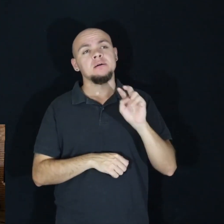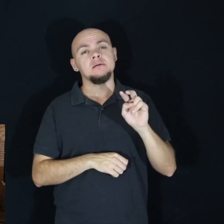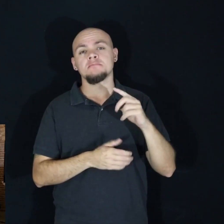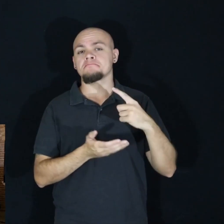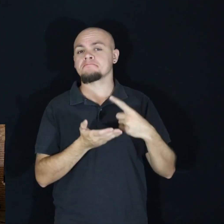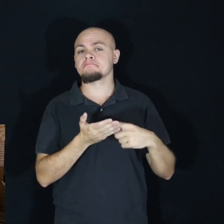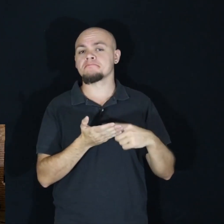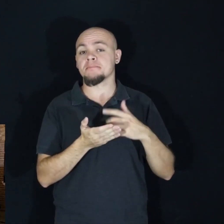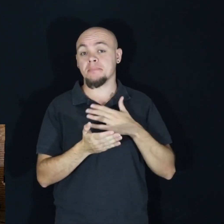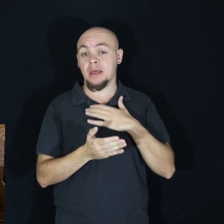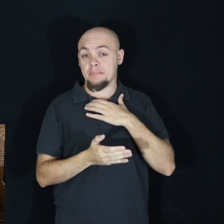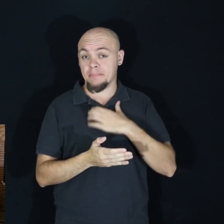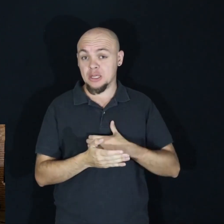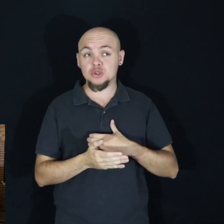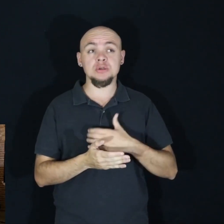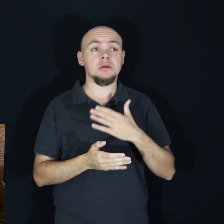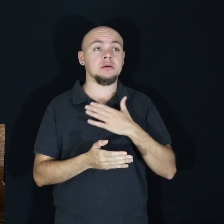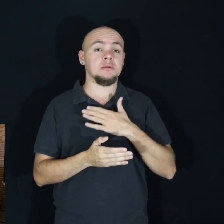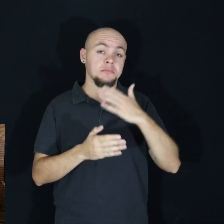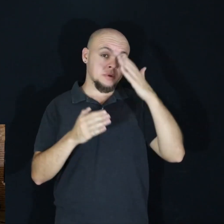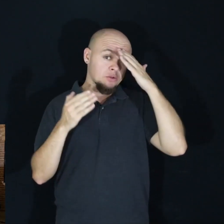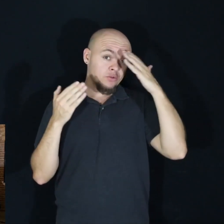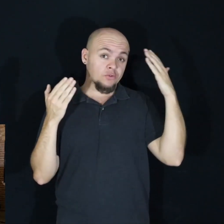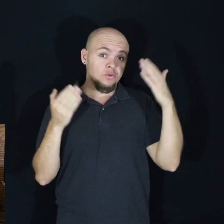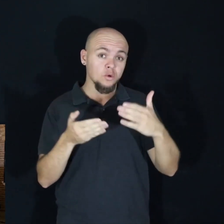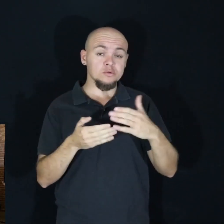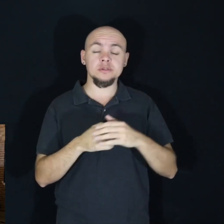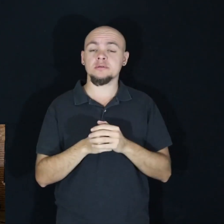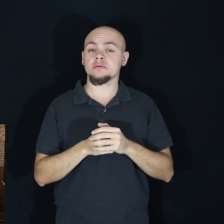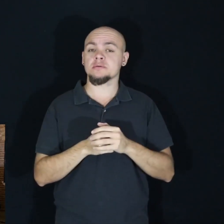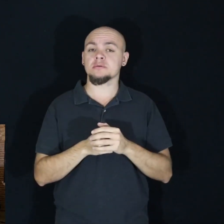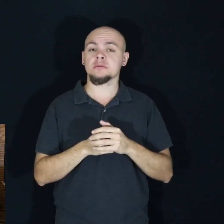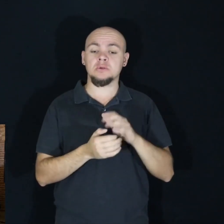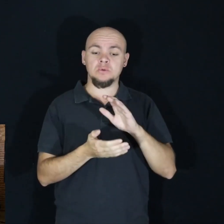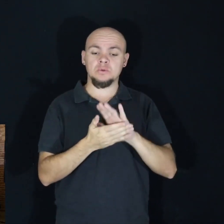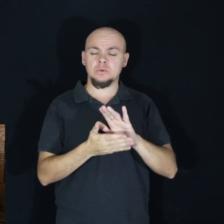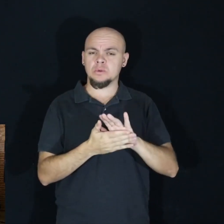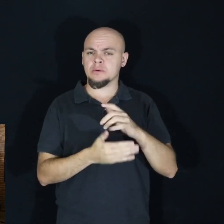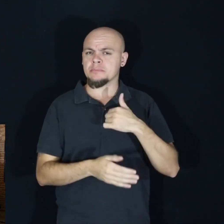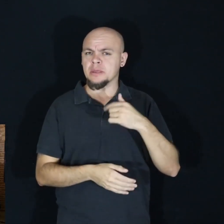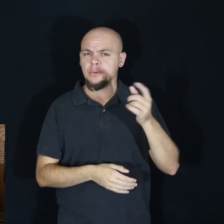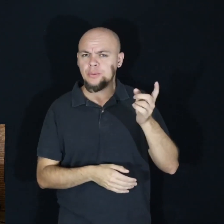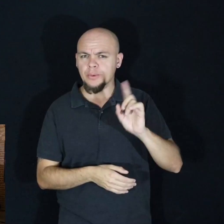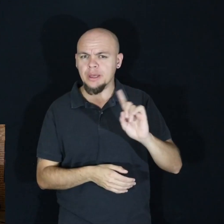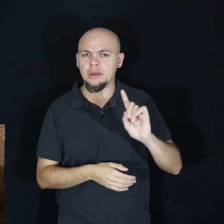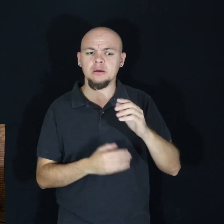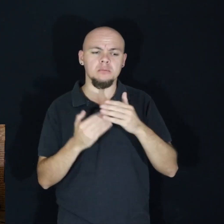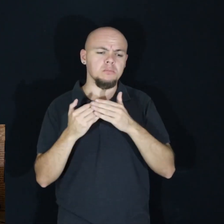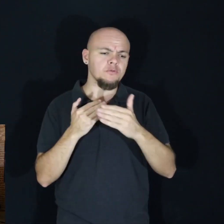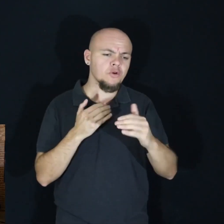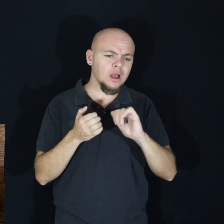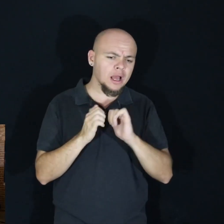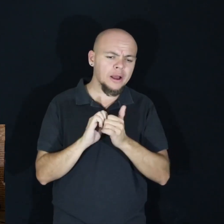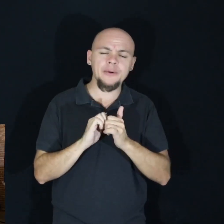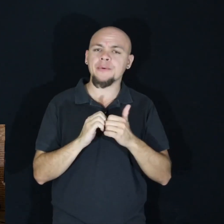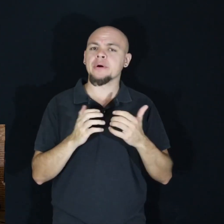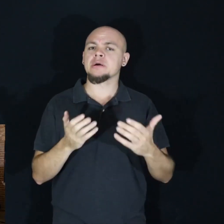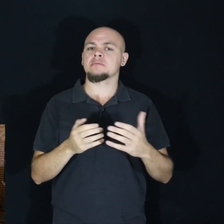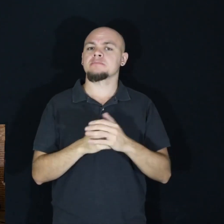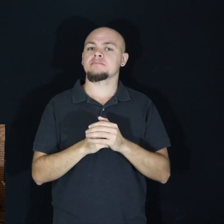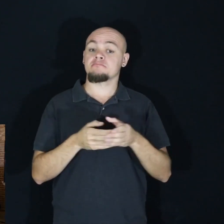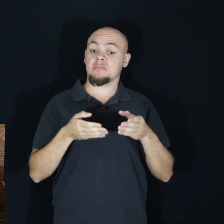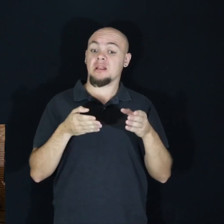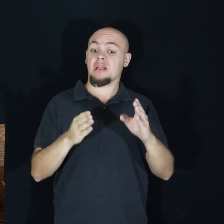my passions, my focuses, where I was in school, and how to move forward, but he also allowed